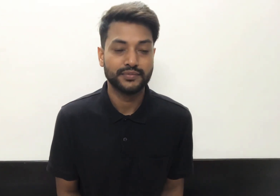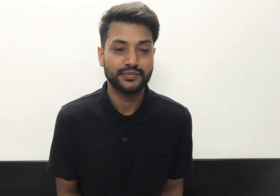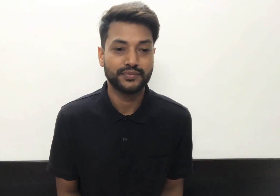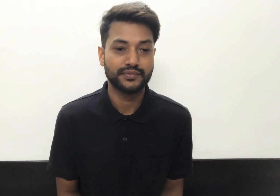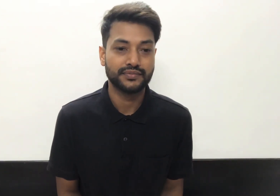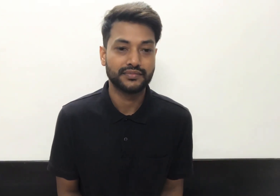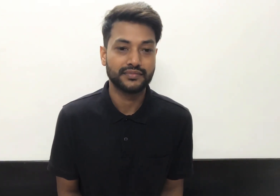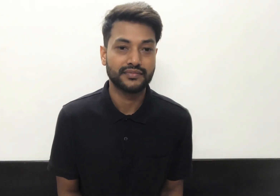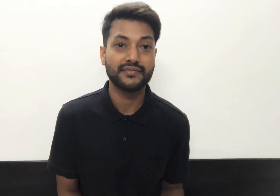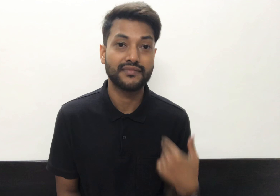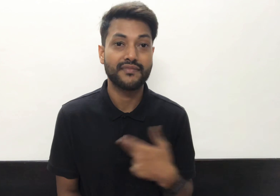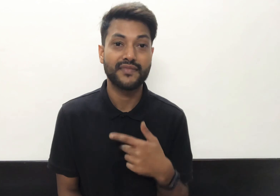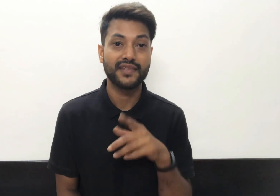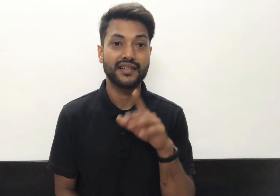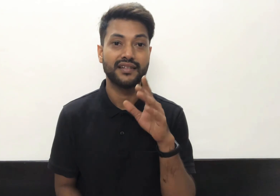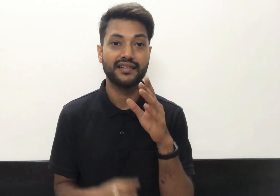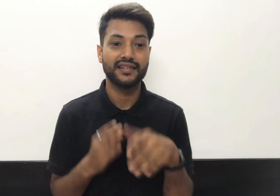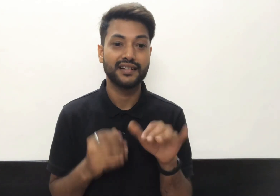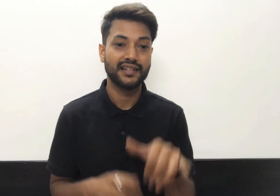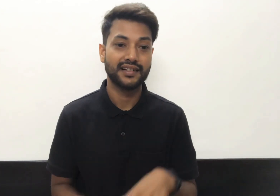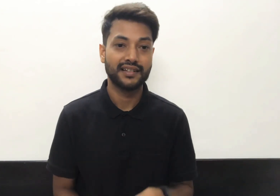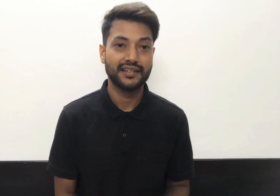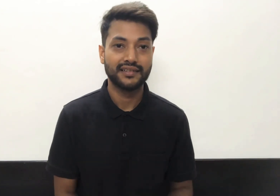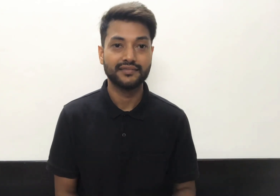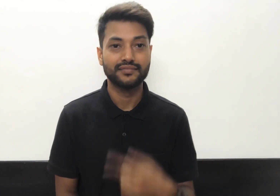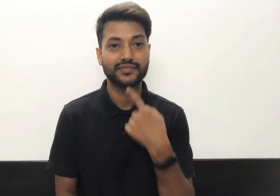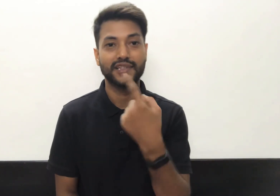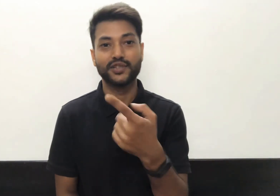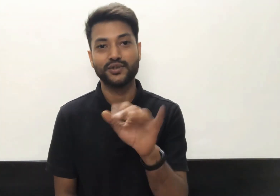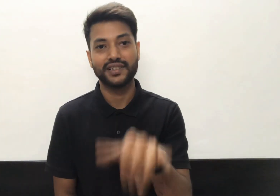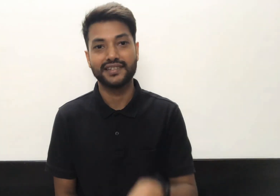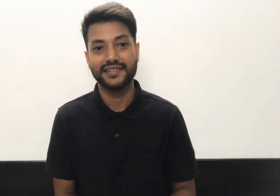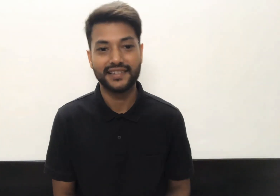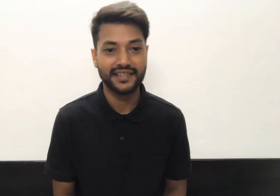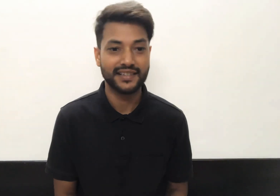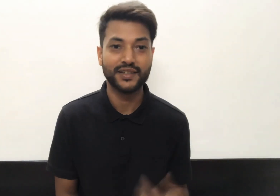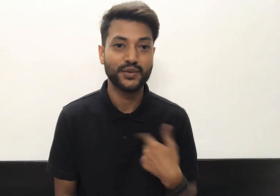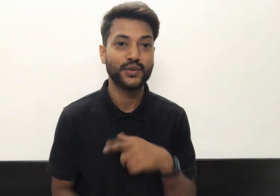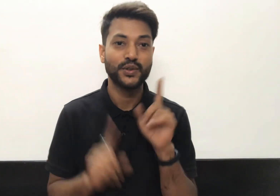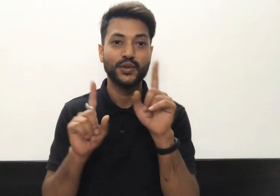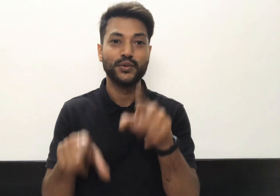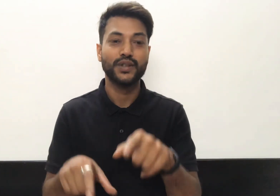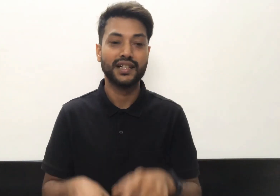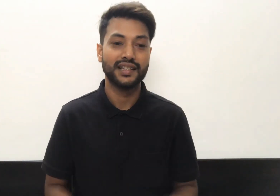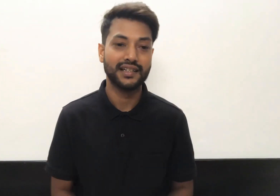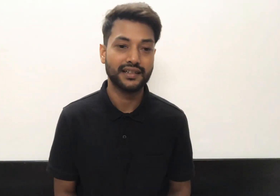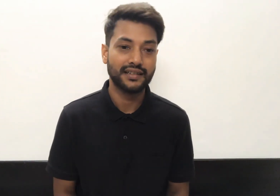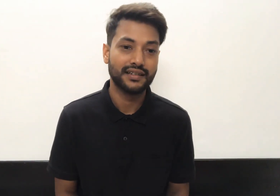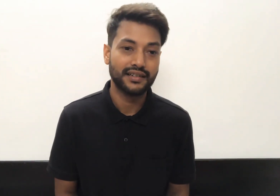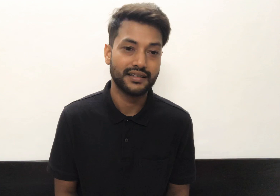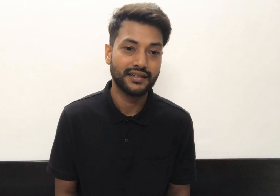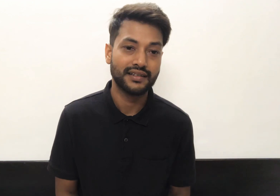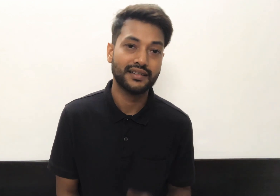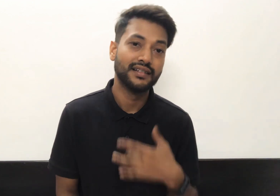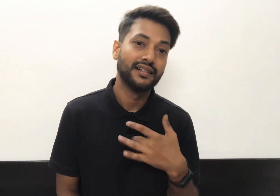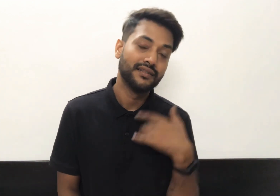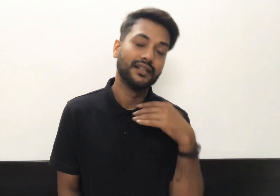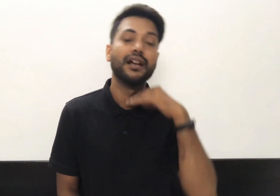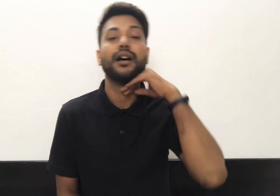We did that when we were going to school, I'm telling you these technologies. We went and they want to, "Ajay, I'm feeling feverish today, I don't want to